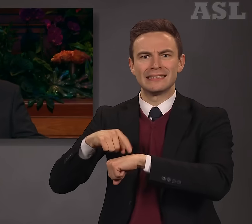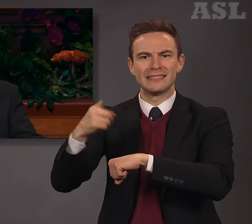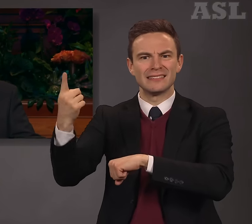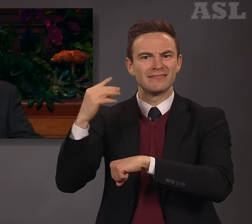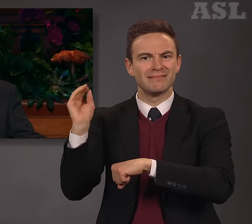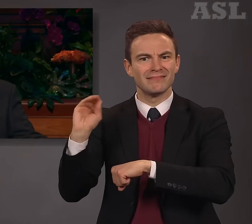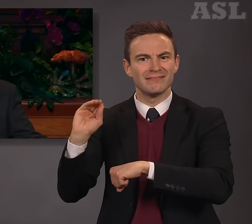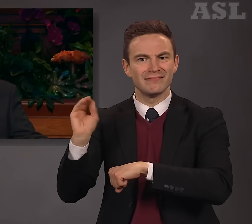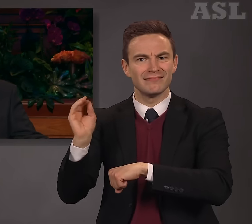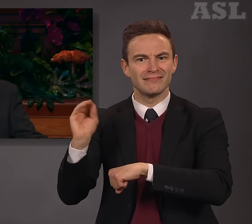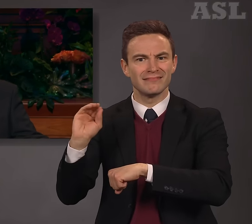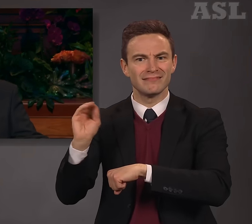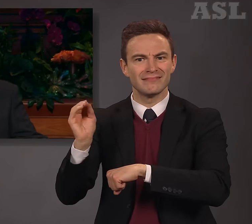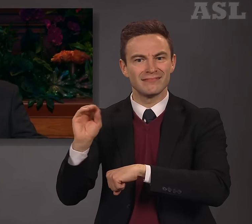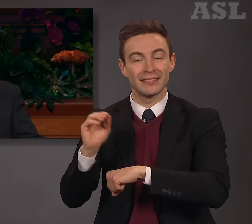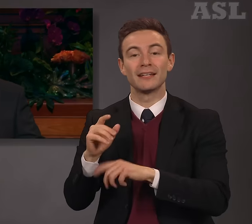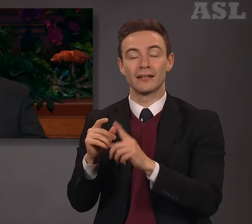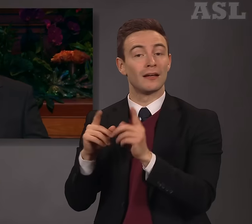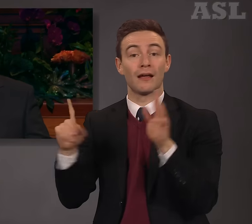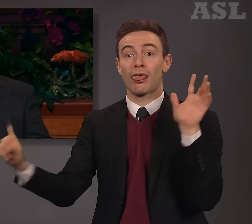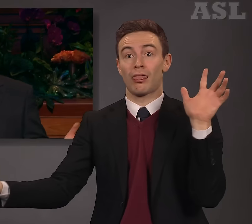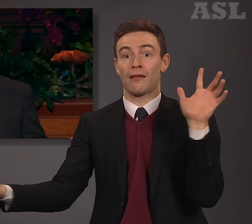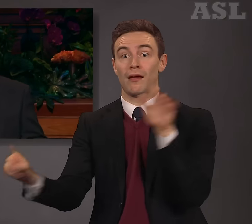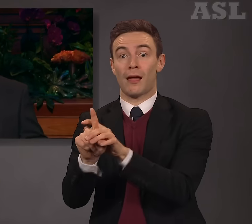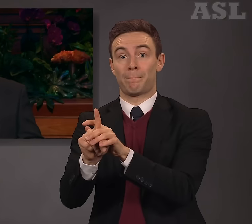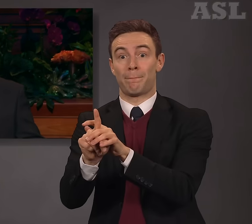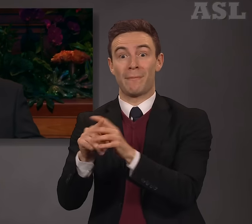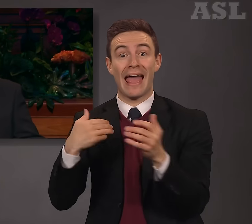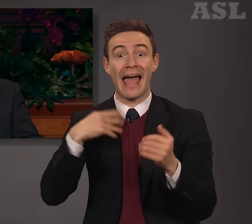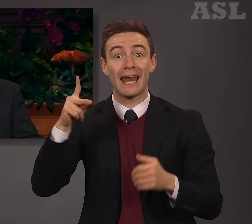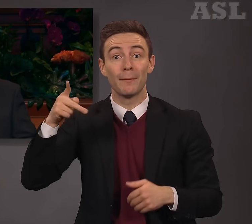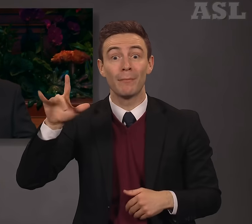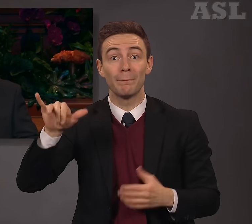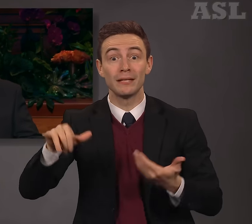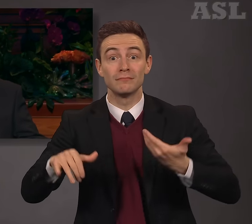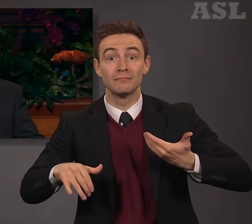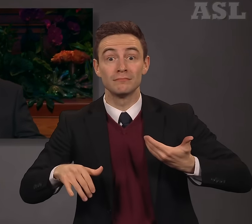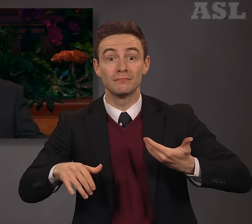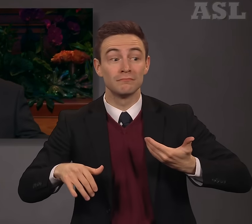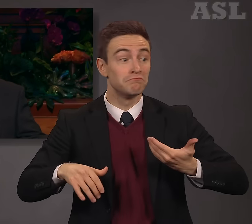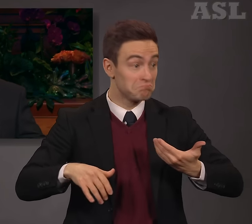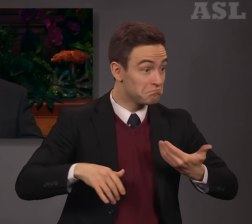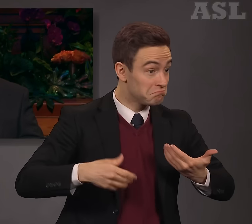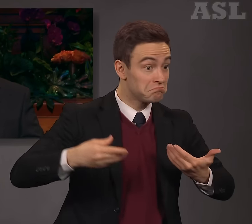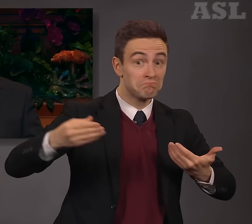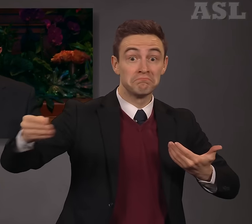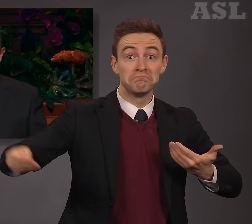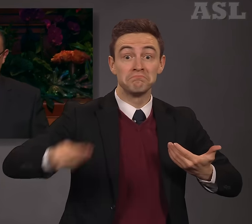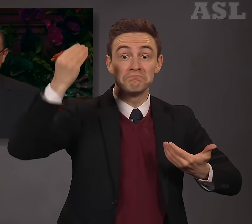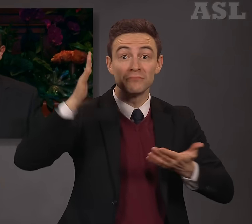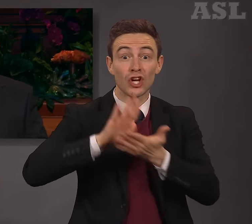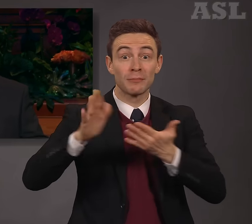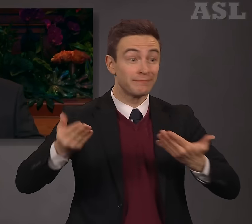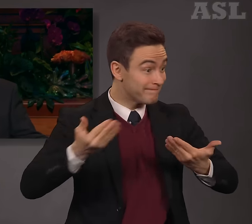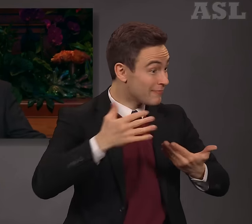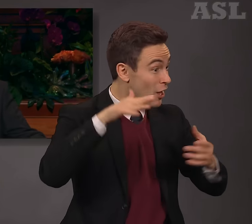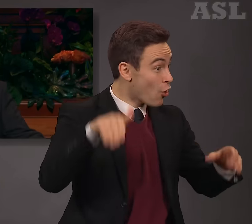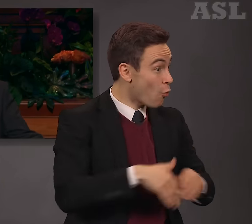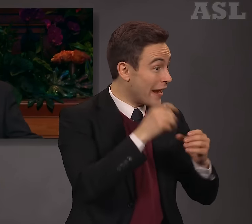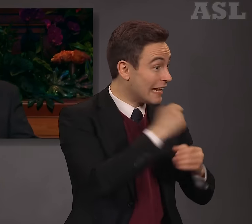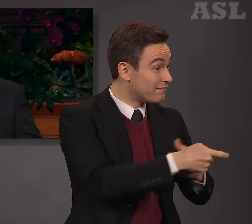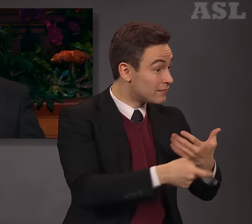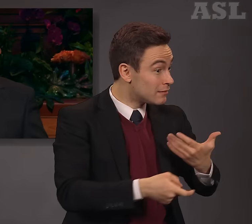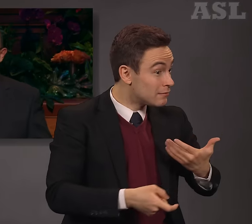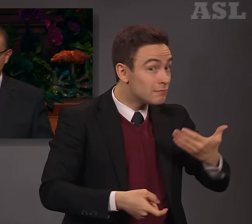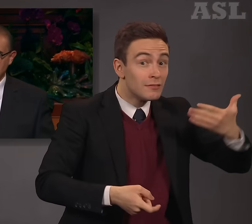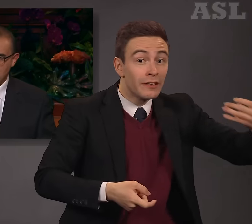papers. Suddenly, he appeared with a beautiful puppy and told us it was a wedding gift and gave it to us